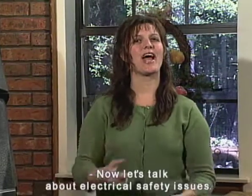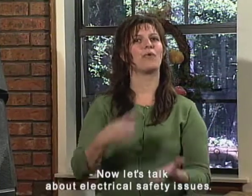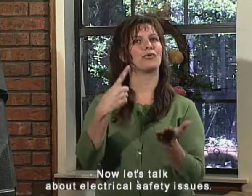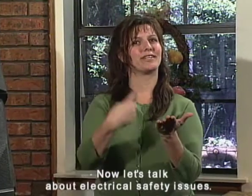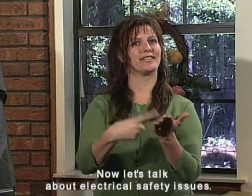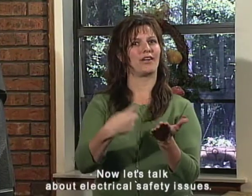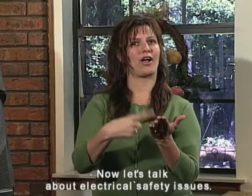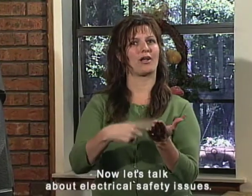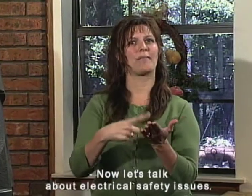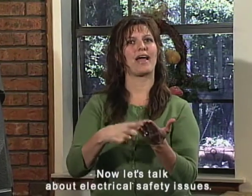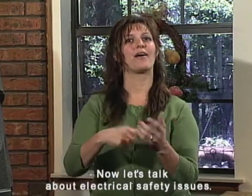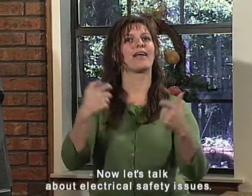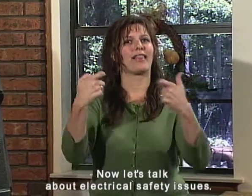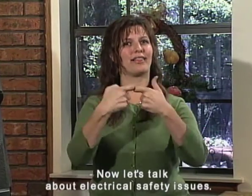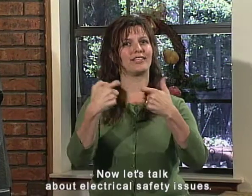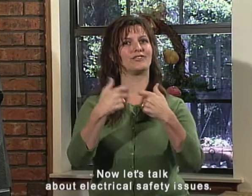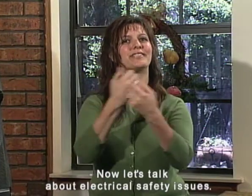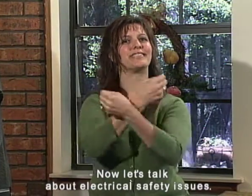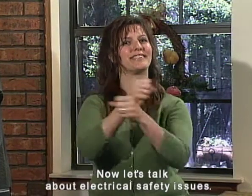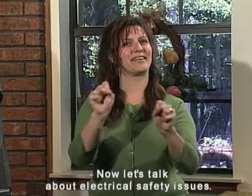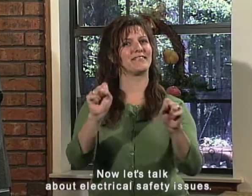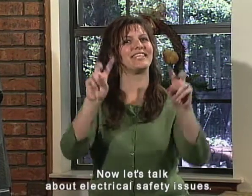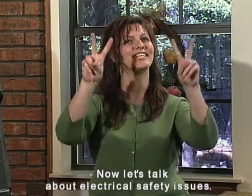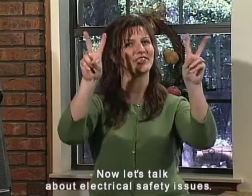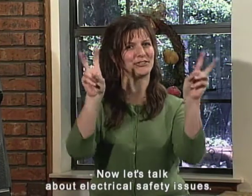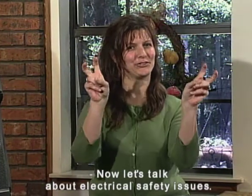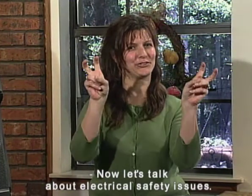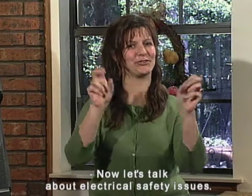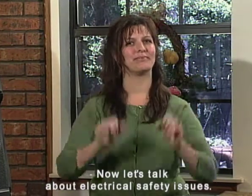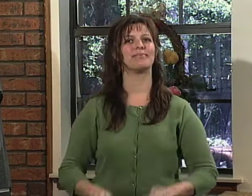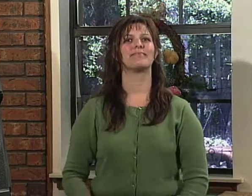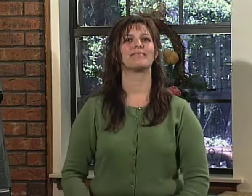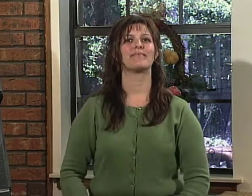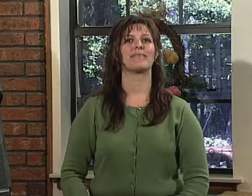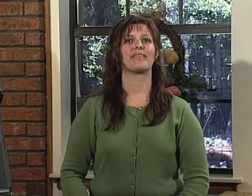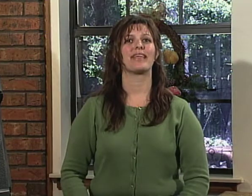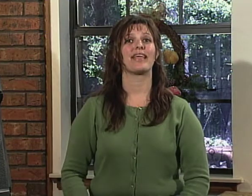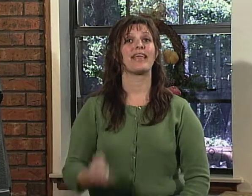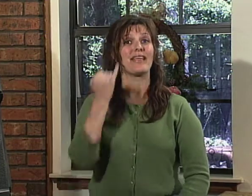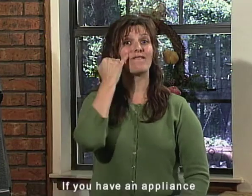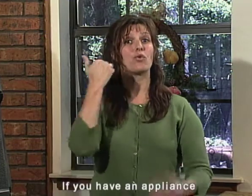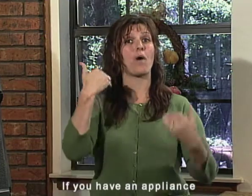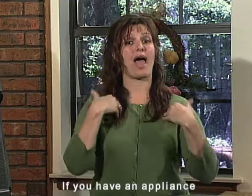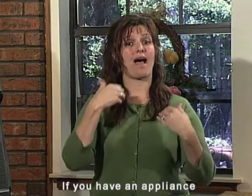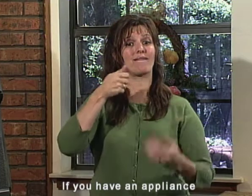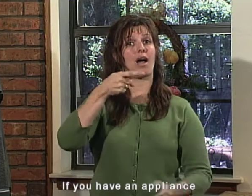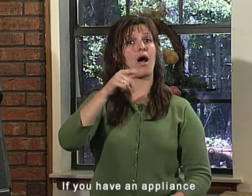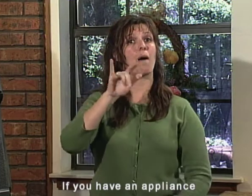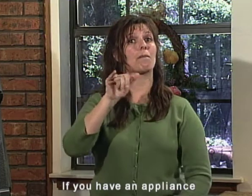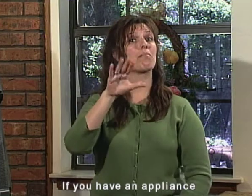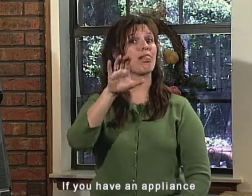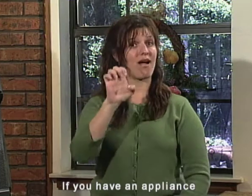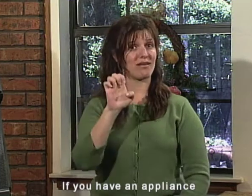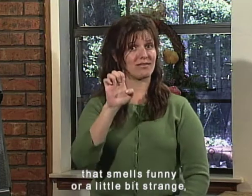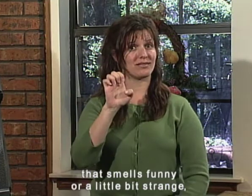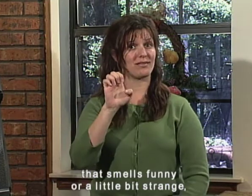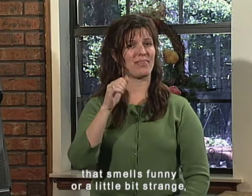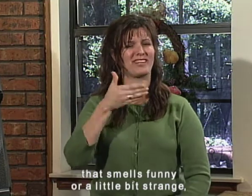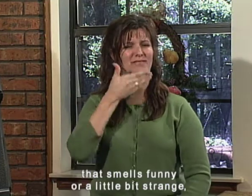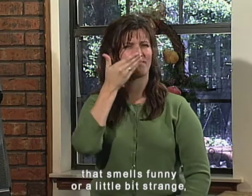Now let's talk about electrical safety issues. If you have an appliance that smells